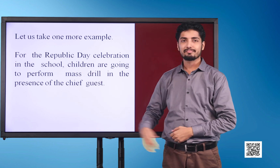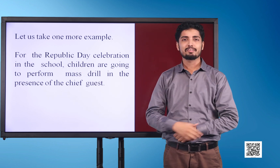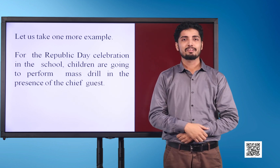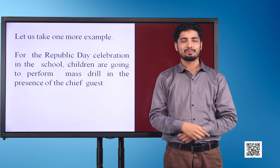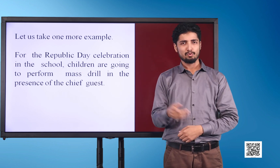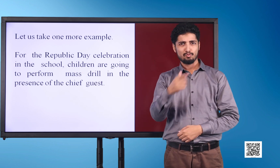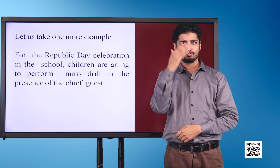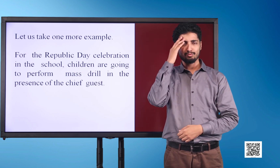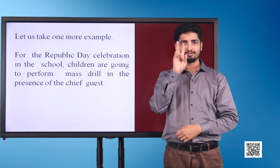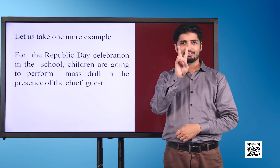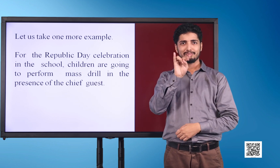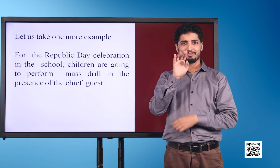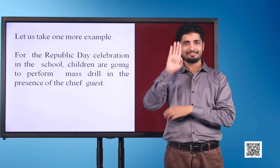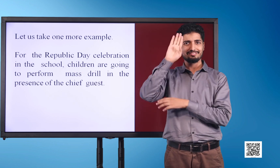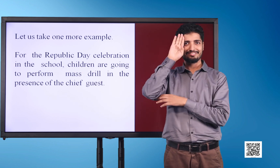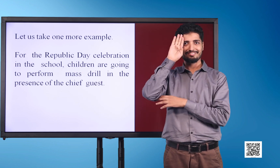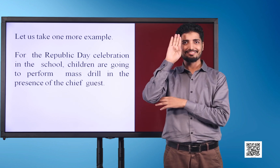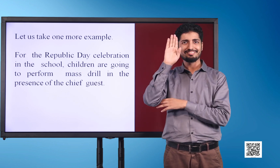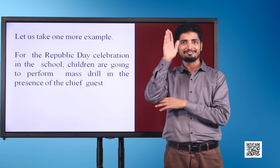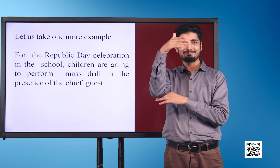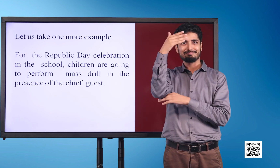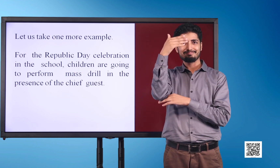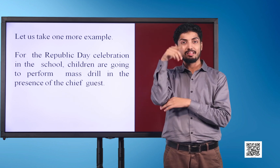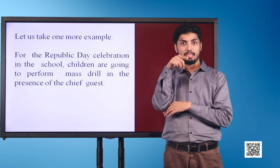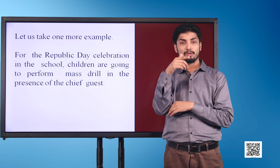drill in the presence of the chief guest.